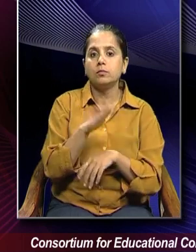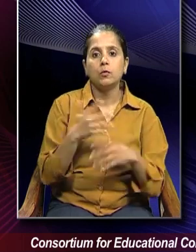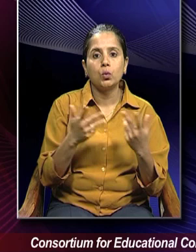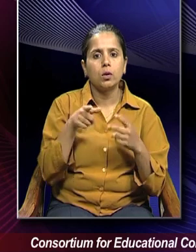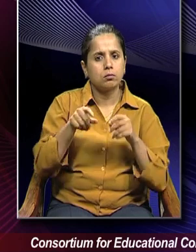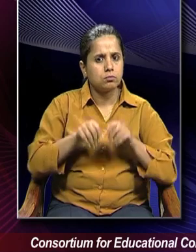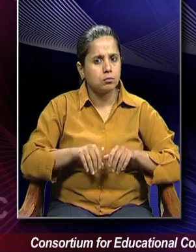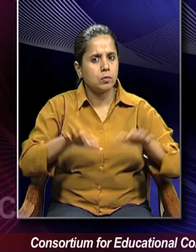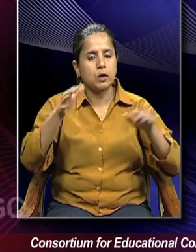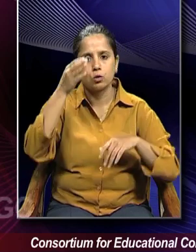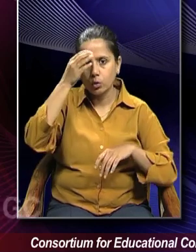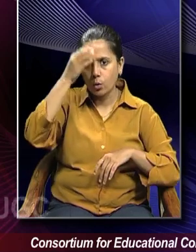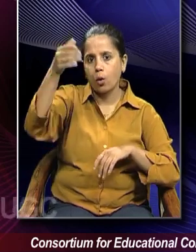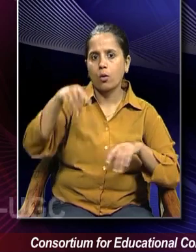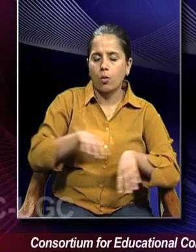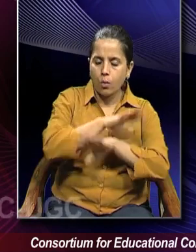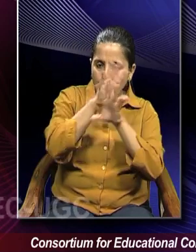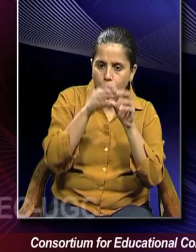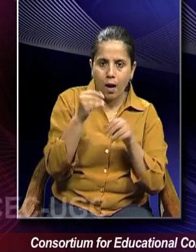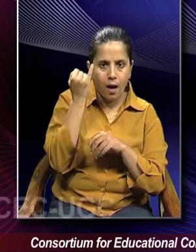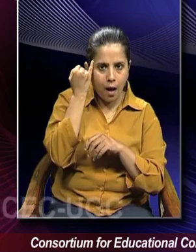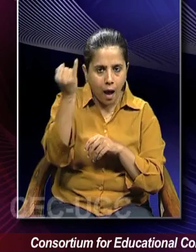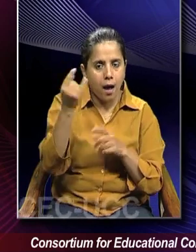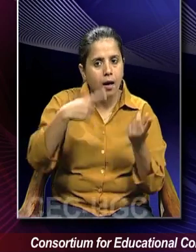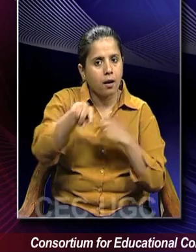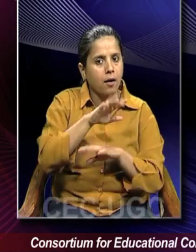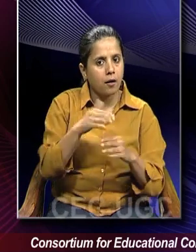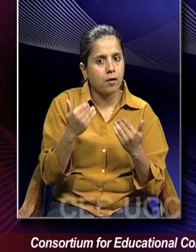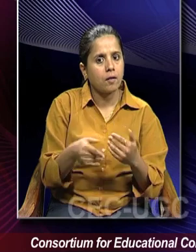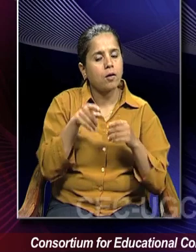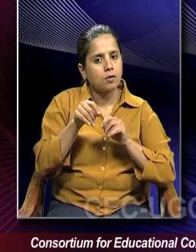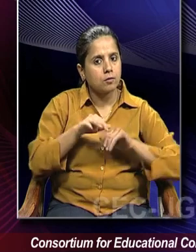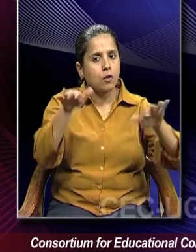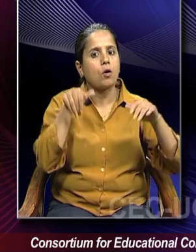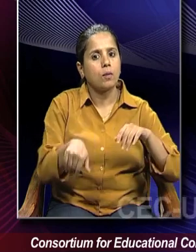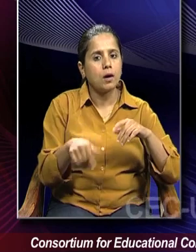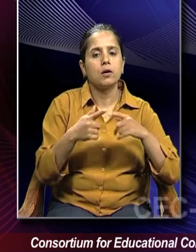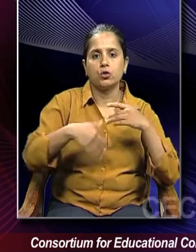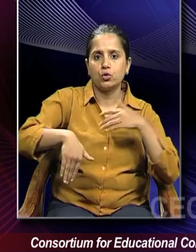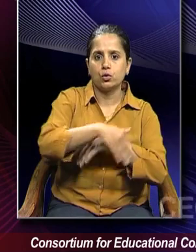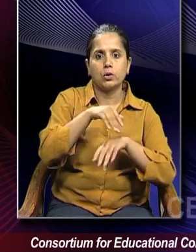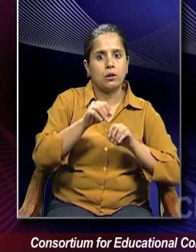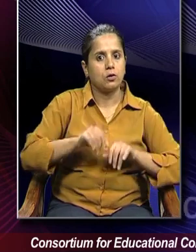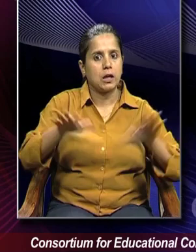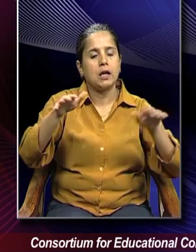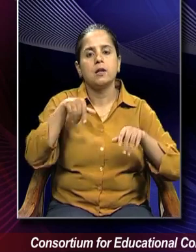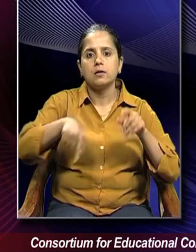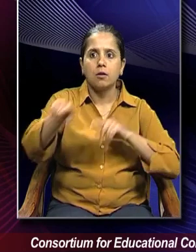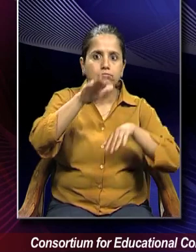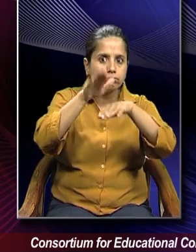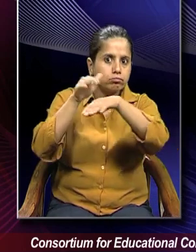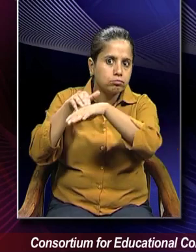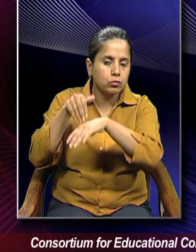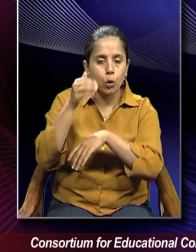reach out concept. This entire idea or notion of forward engineering is driven by the reach out concept,